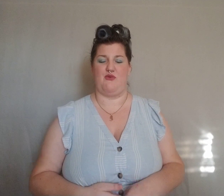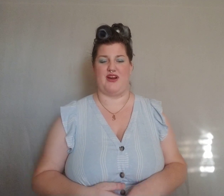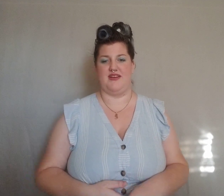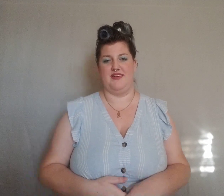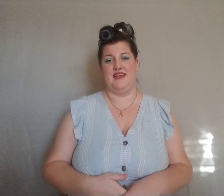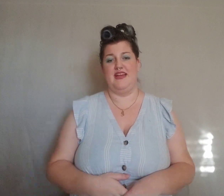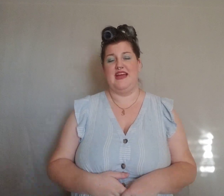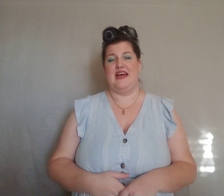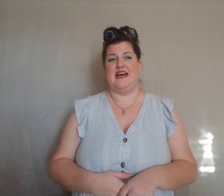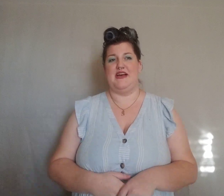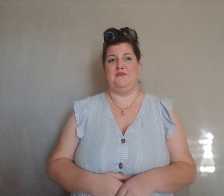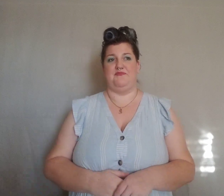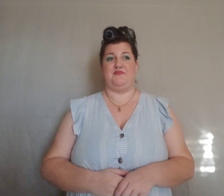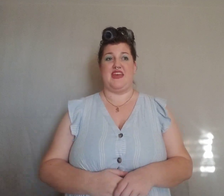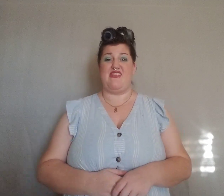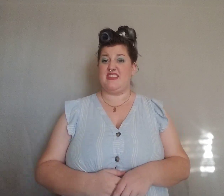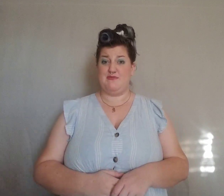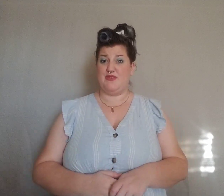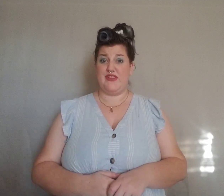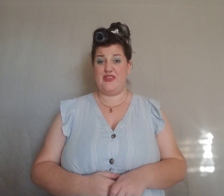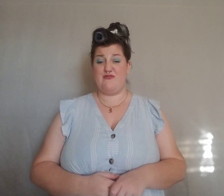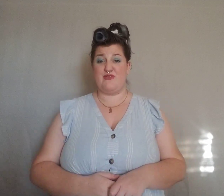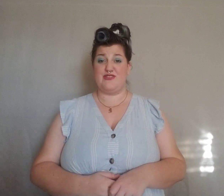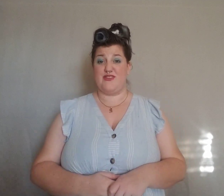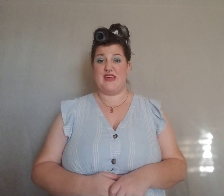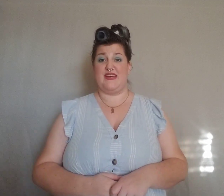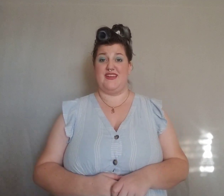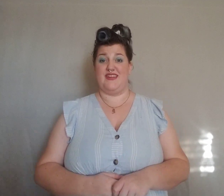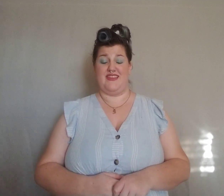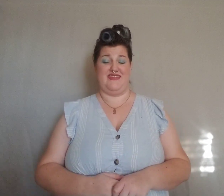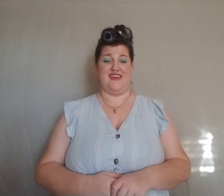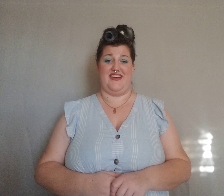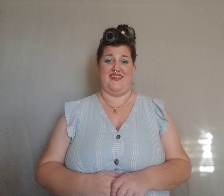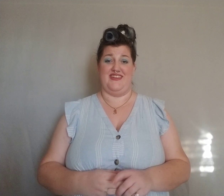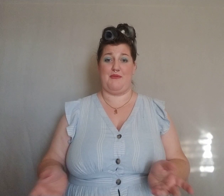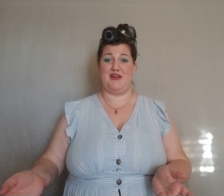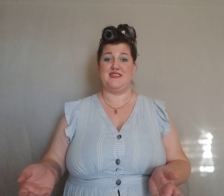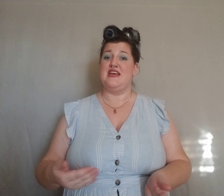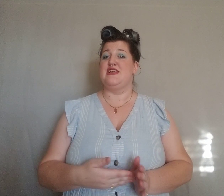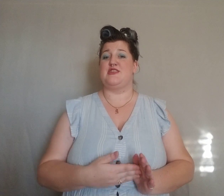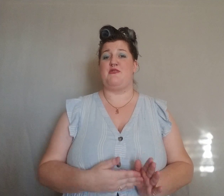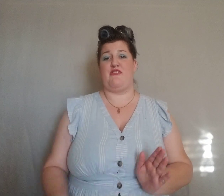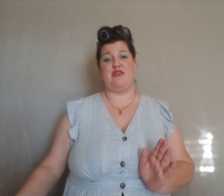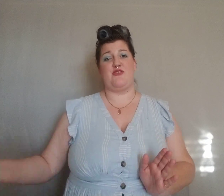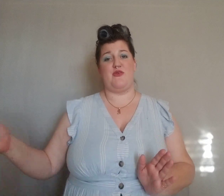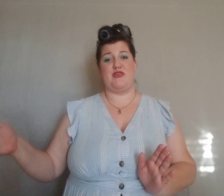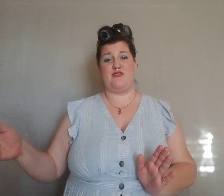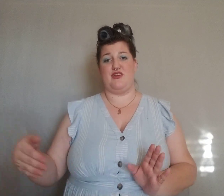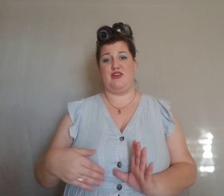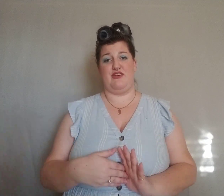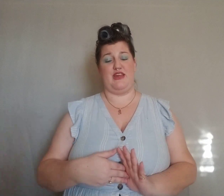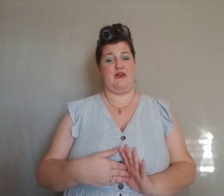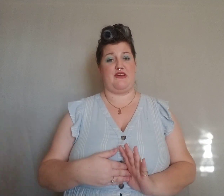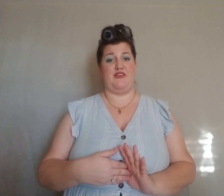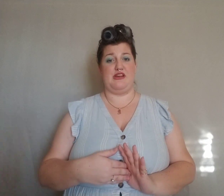work. And that's mostly the rules for the numbers. So I'm going to run through 1 through 30 really quick for you